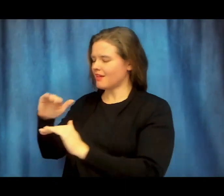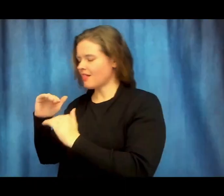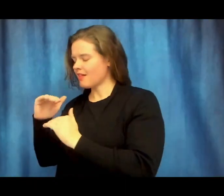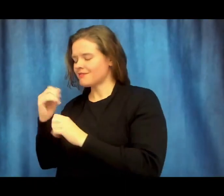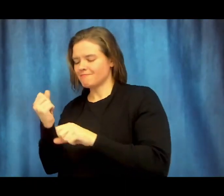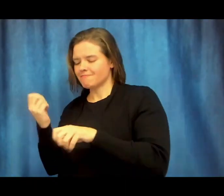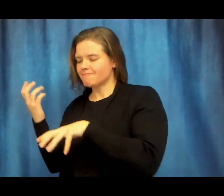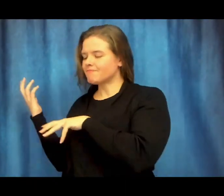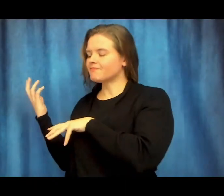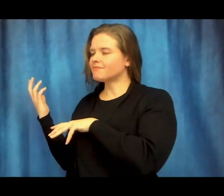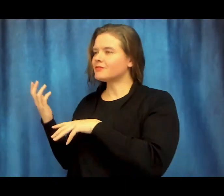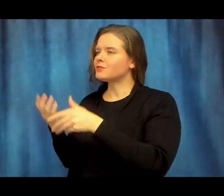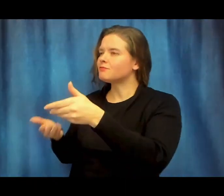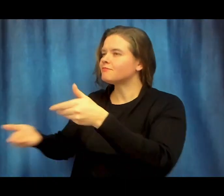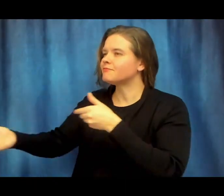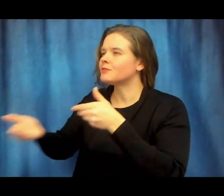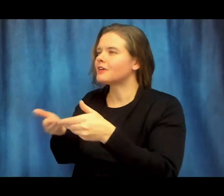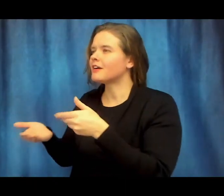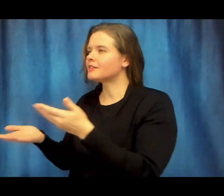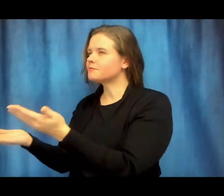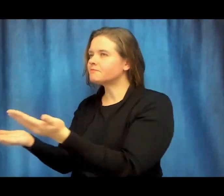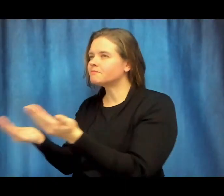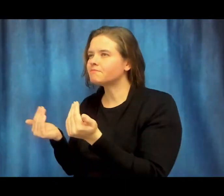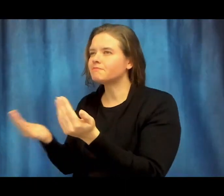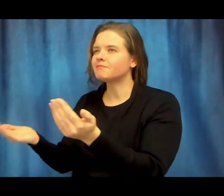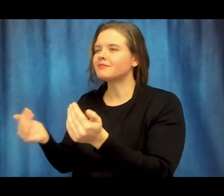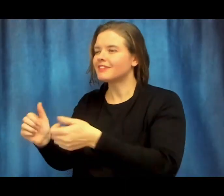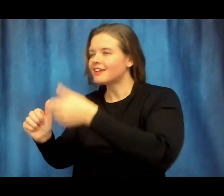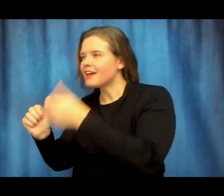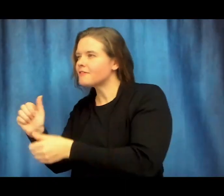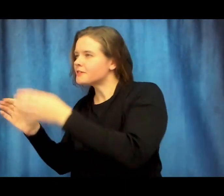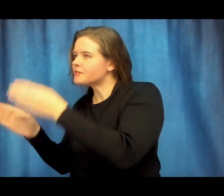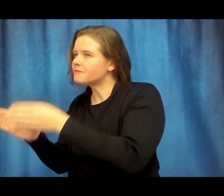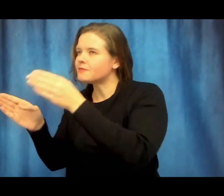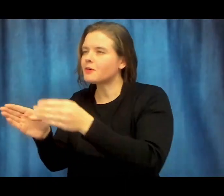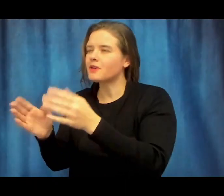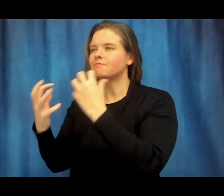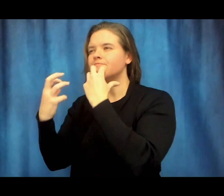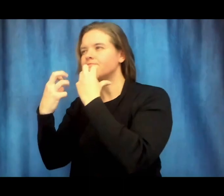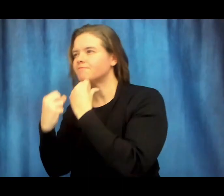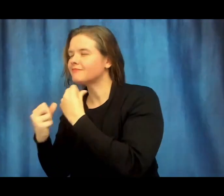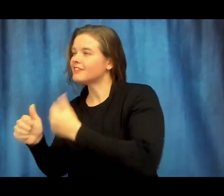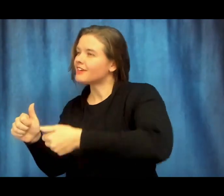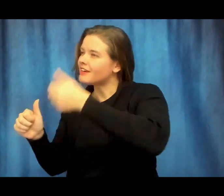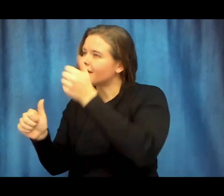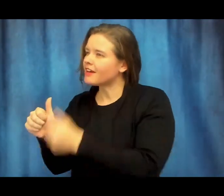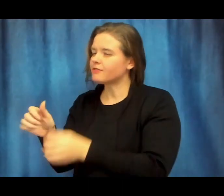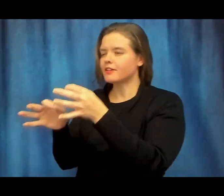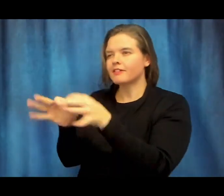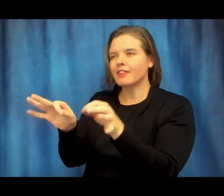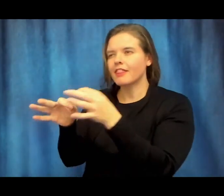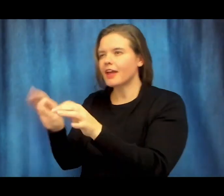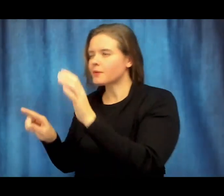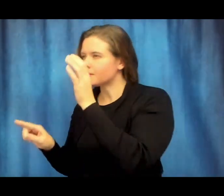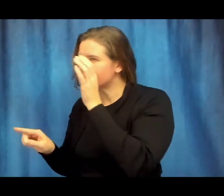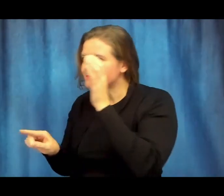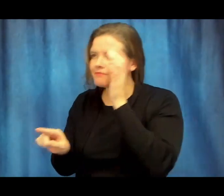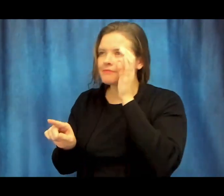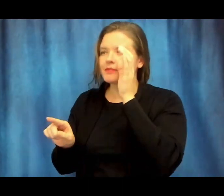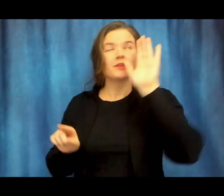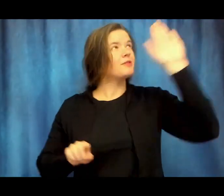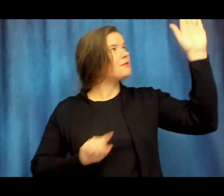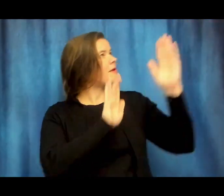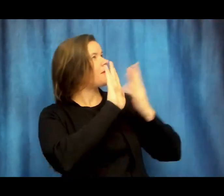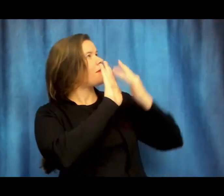and pull up extra chairs to make more room at the table, so that every voice is valued and every tongue is heard, so that